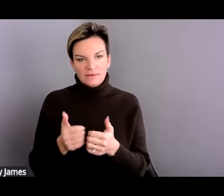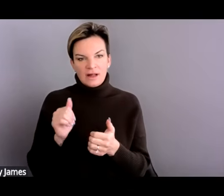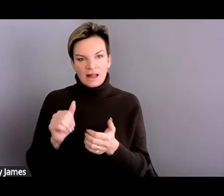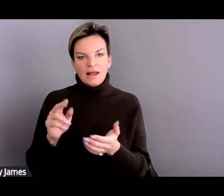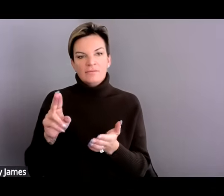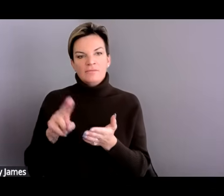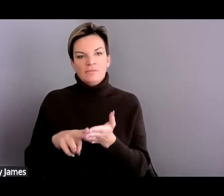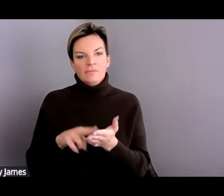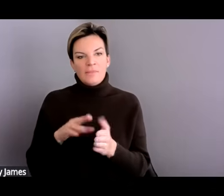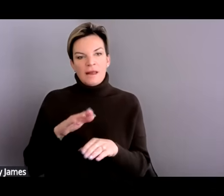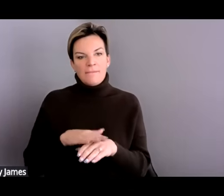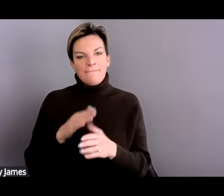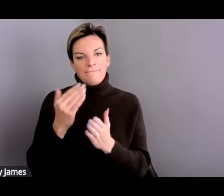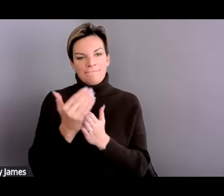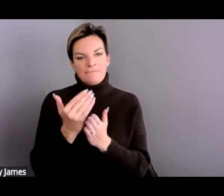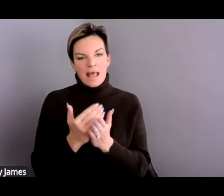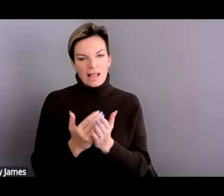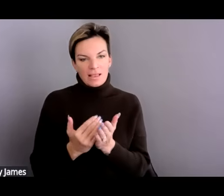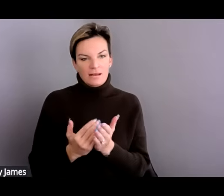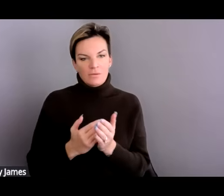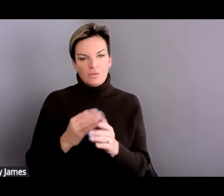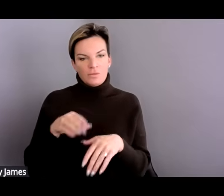proposal petitions.